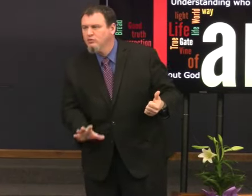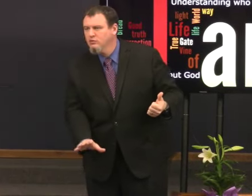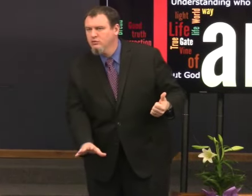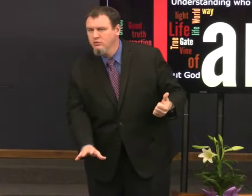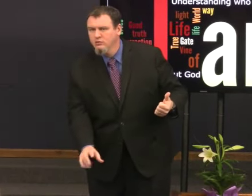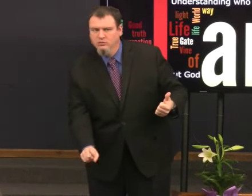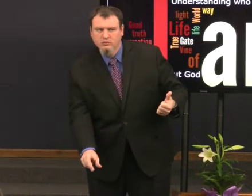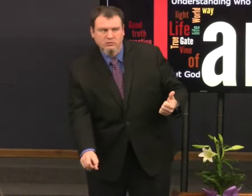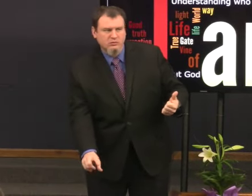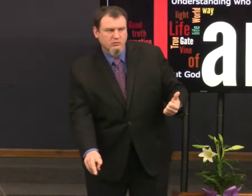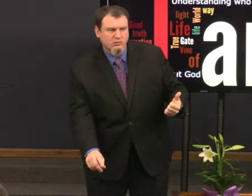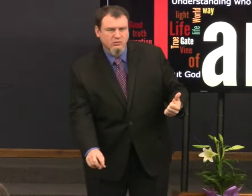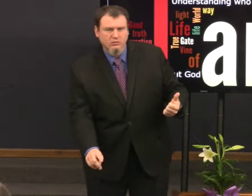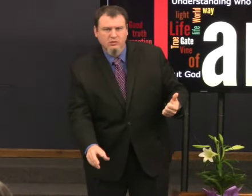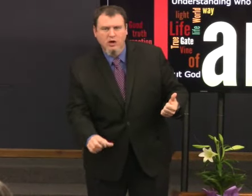This is the other Jews,